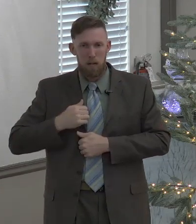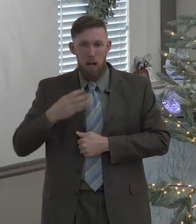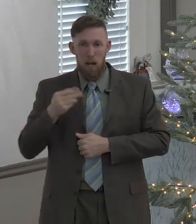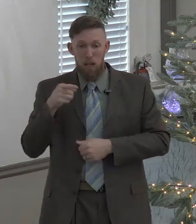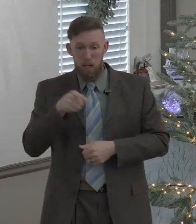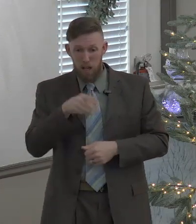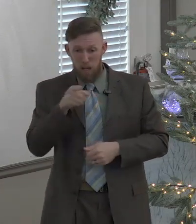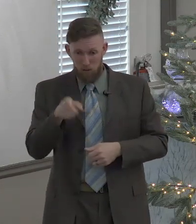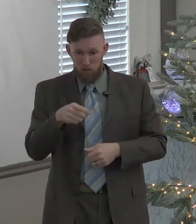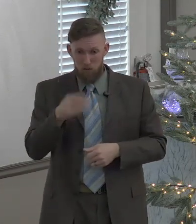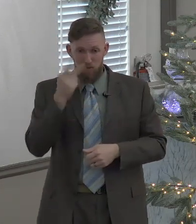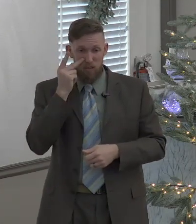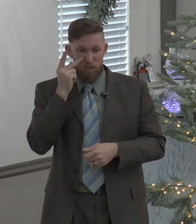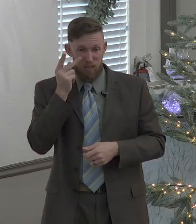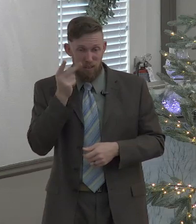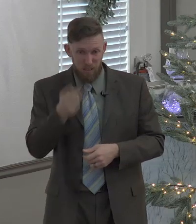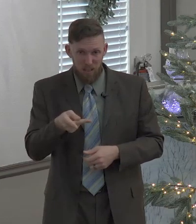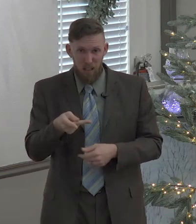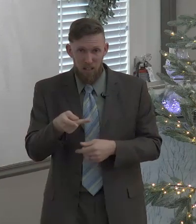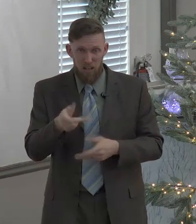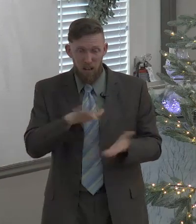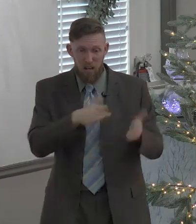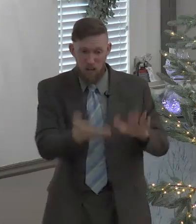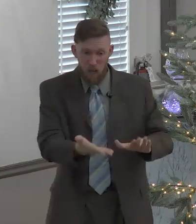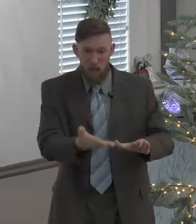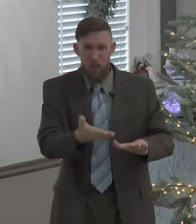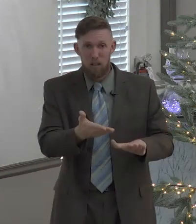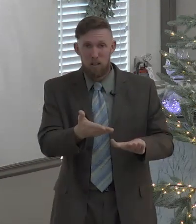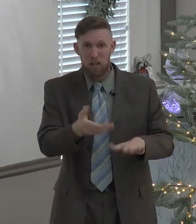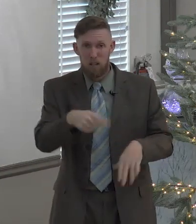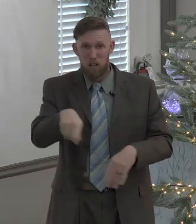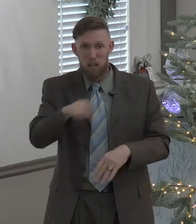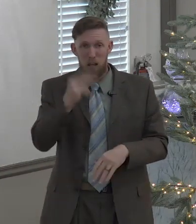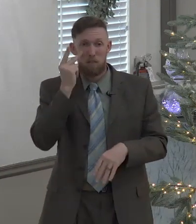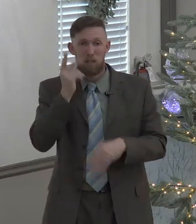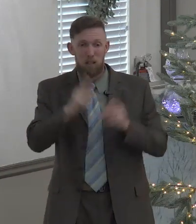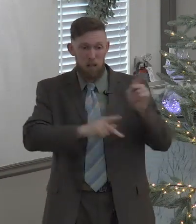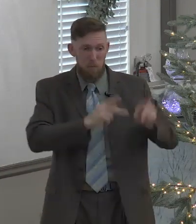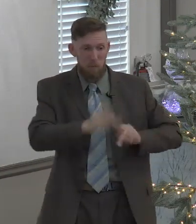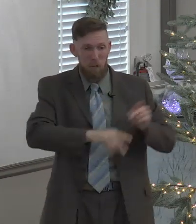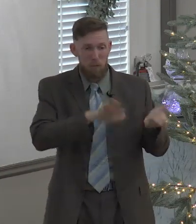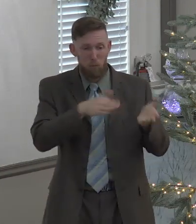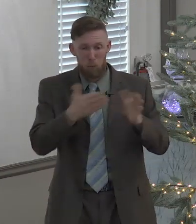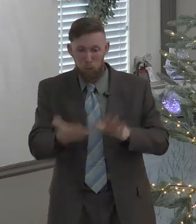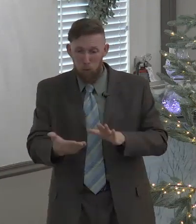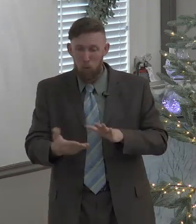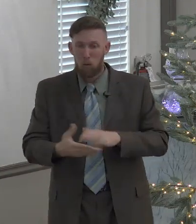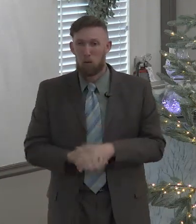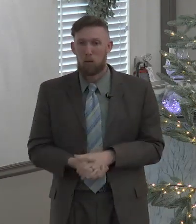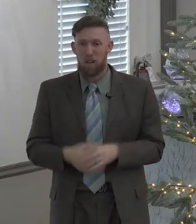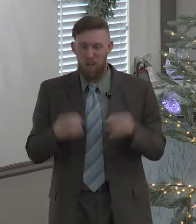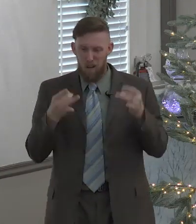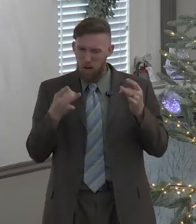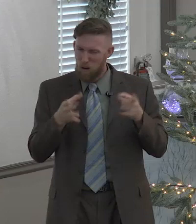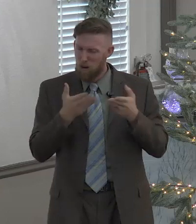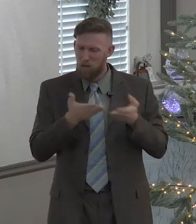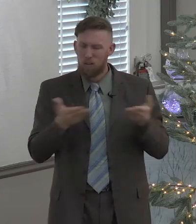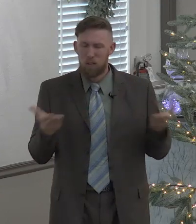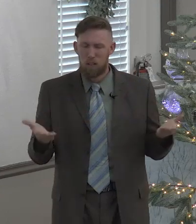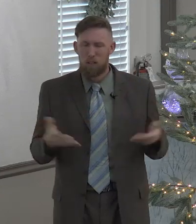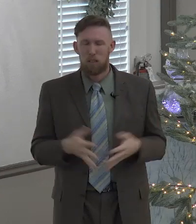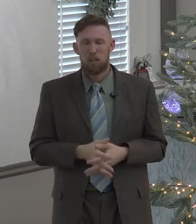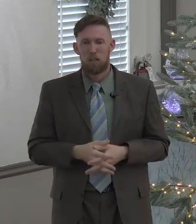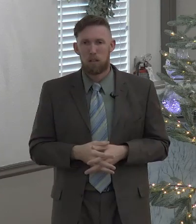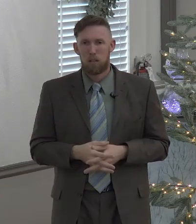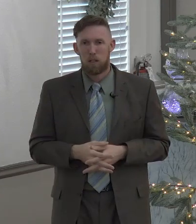experienced, people dying in front of them. They've gone through these horrendous things, no